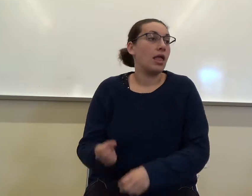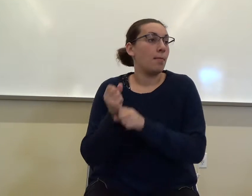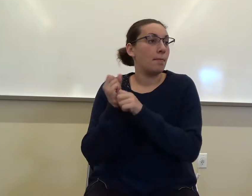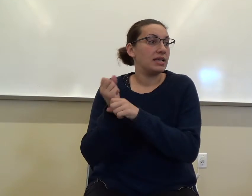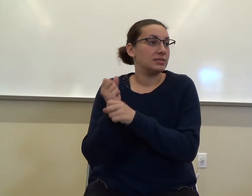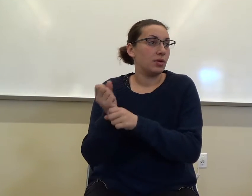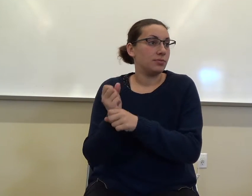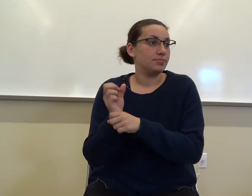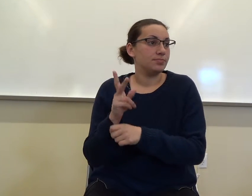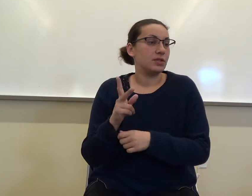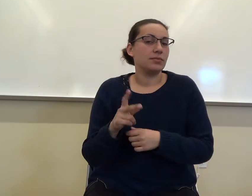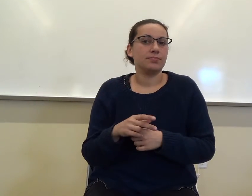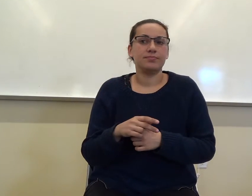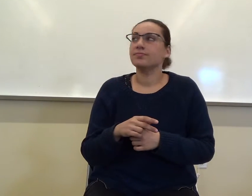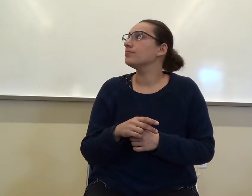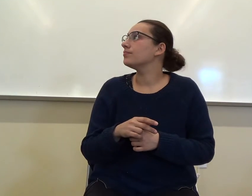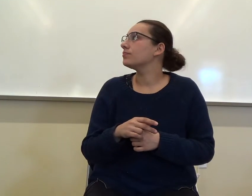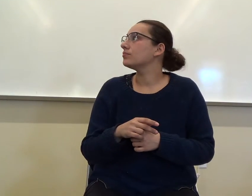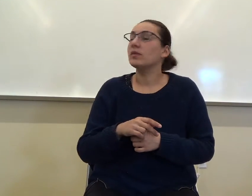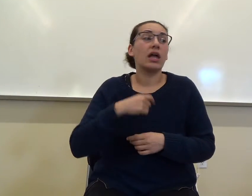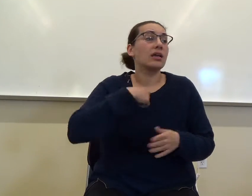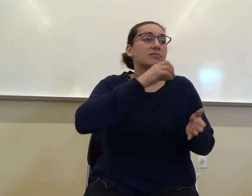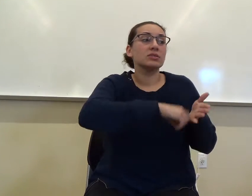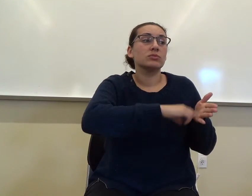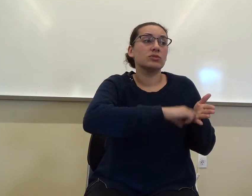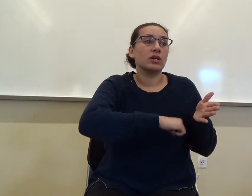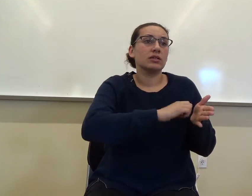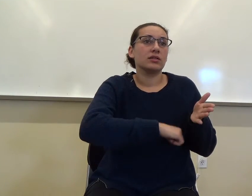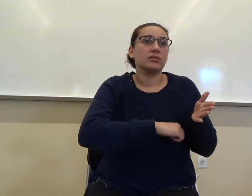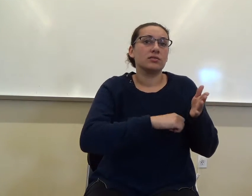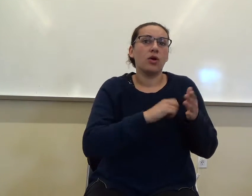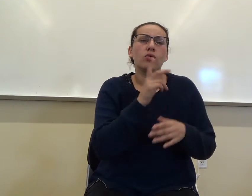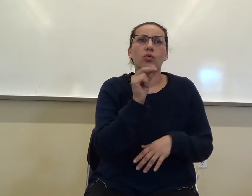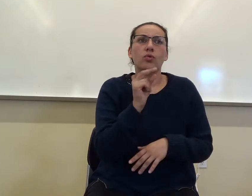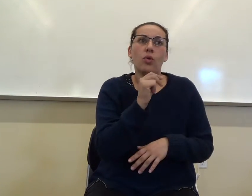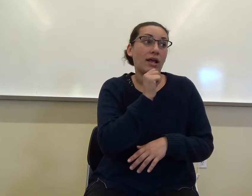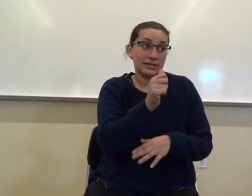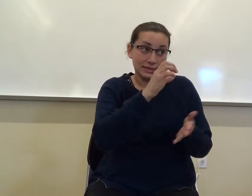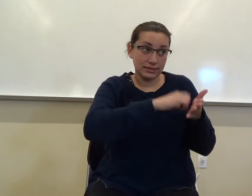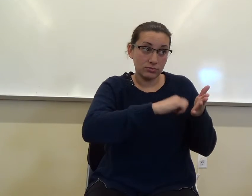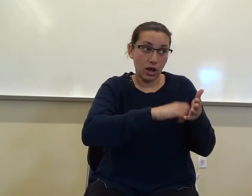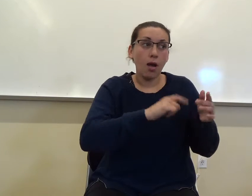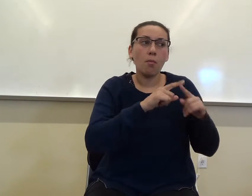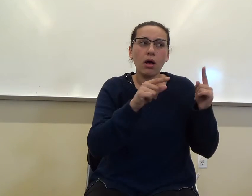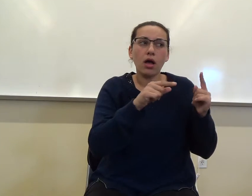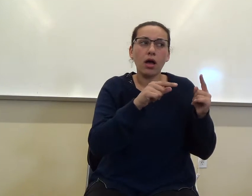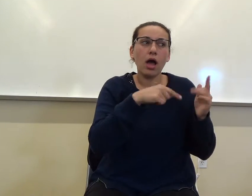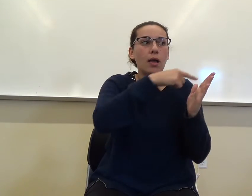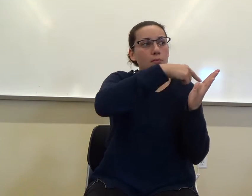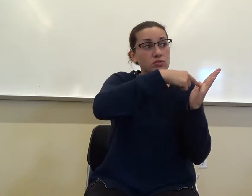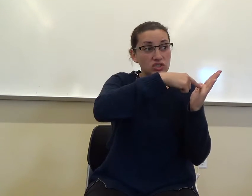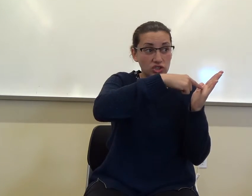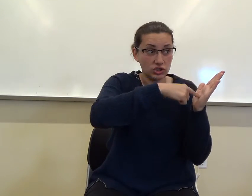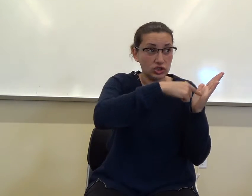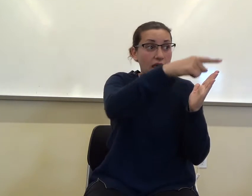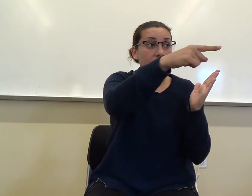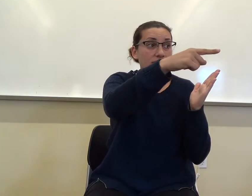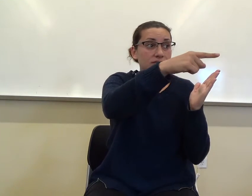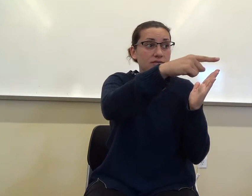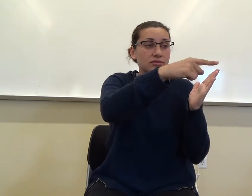papers, and I didn't take off for it because it was, you were correct. But this, where he